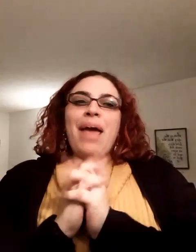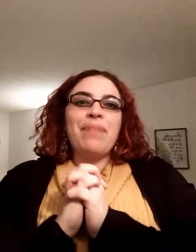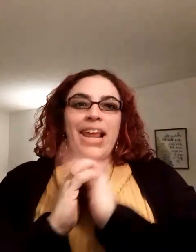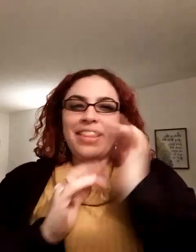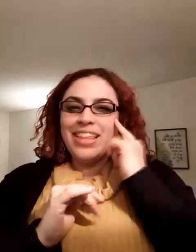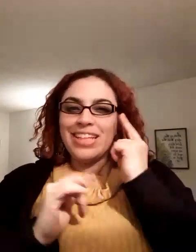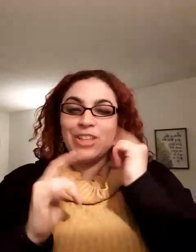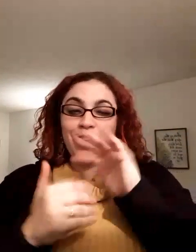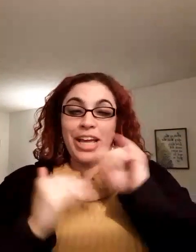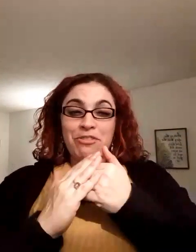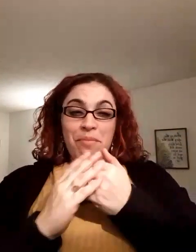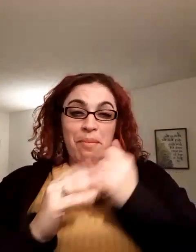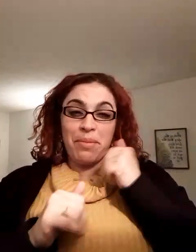But I think that's all I can remember